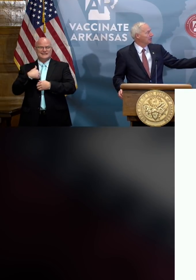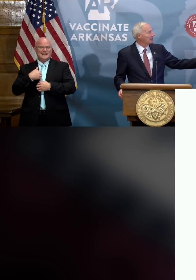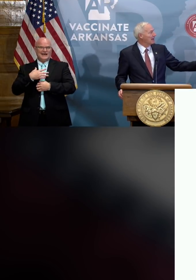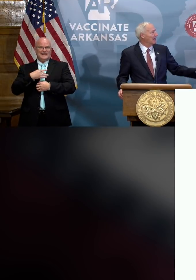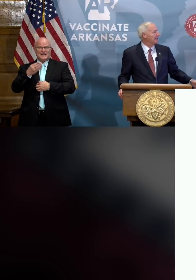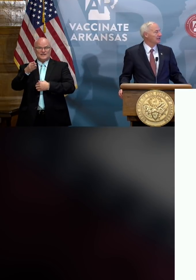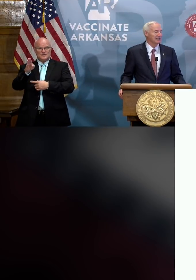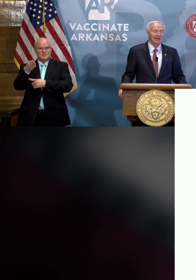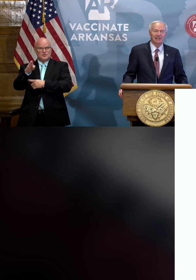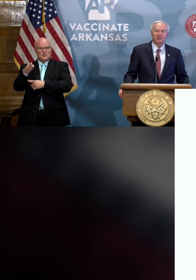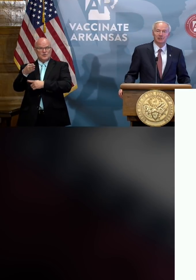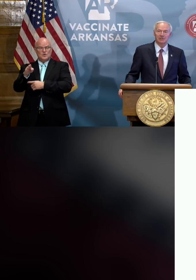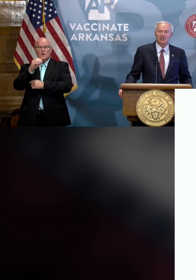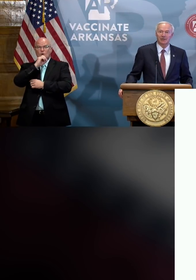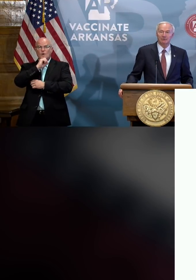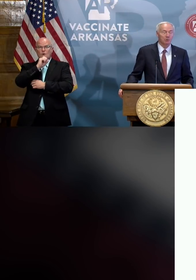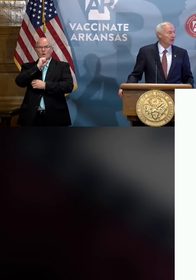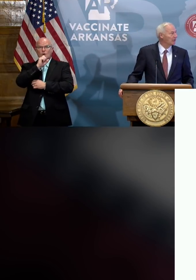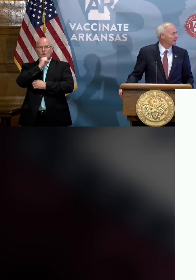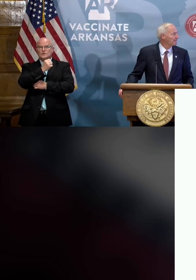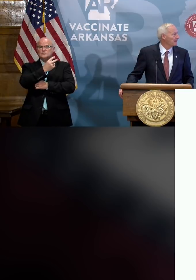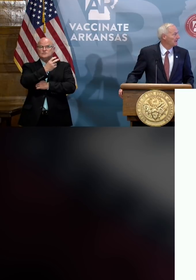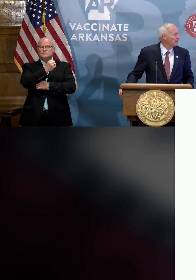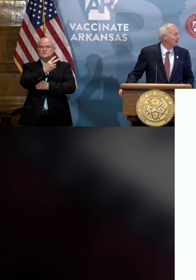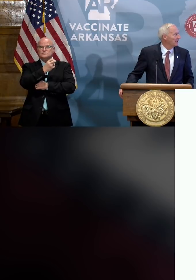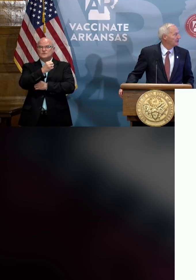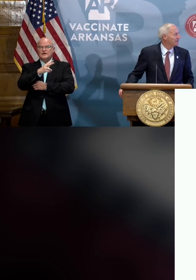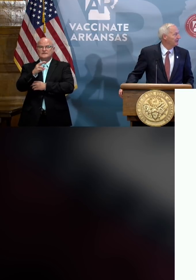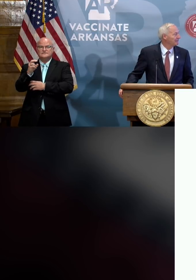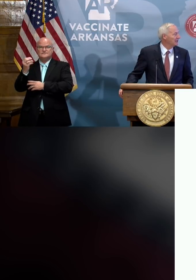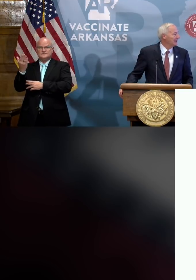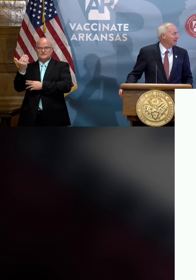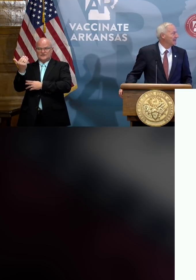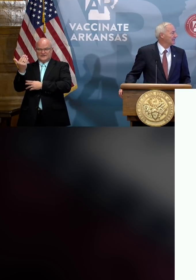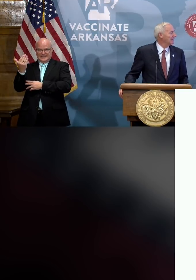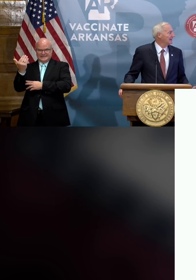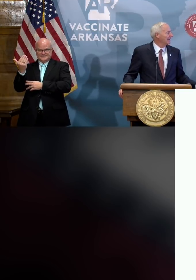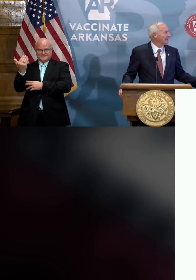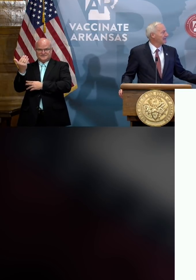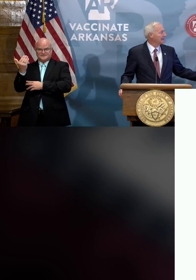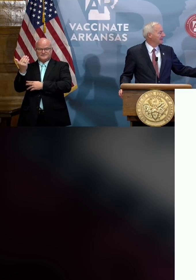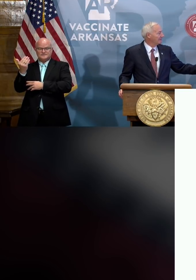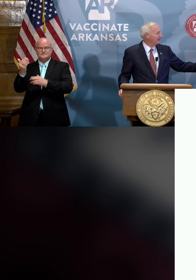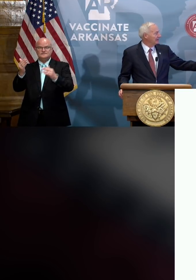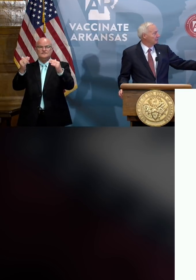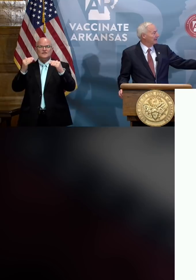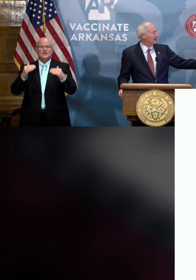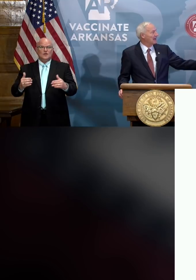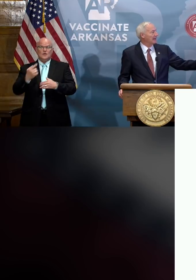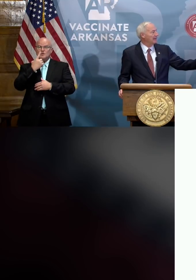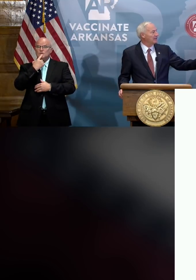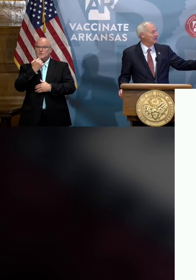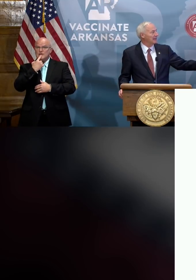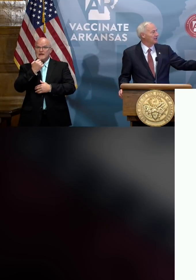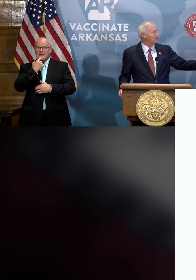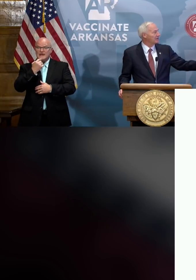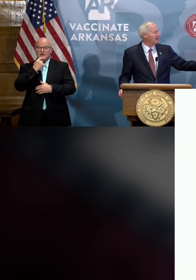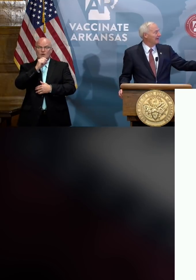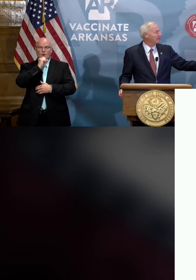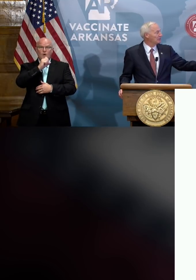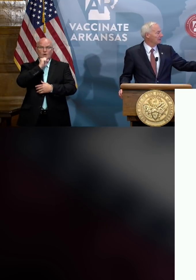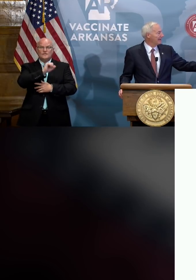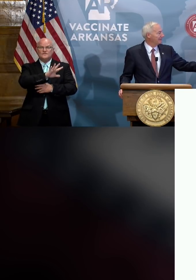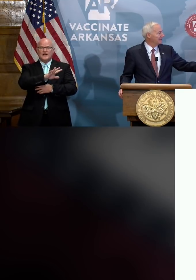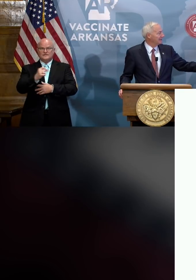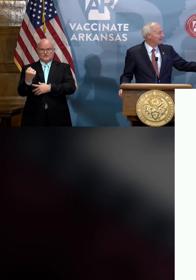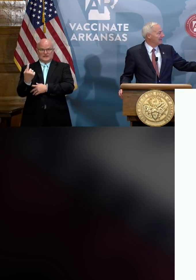The blue line is the ages of 12 to 15, and the red line is the ages